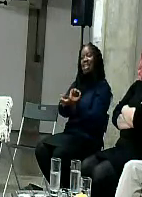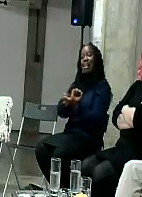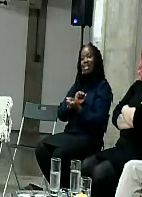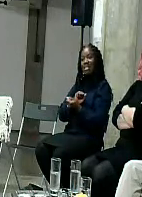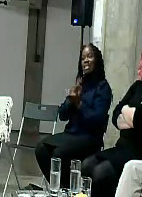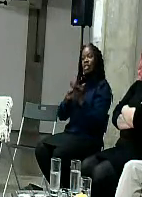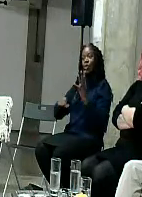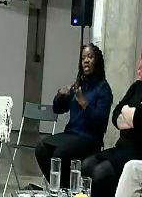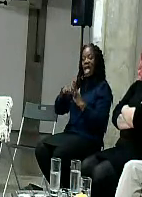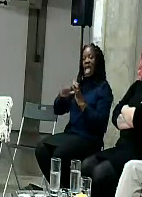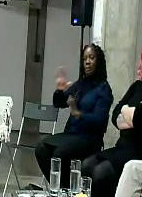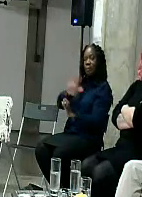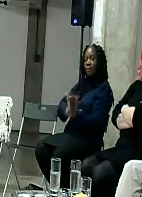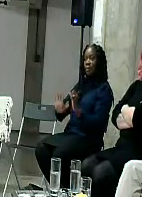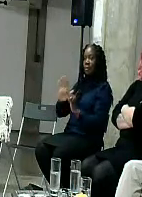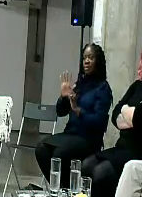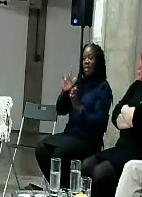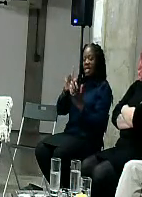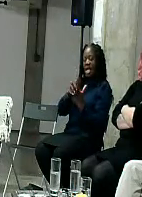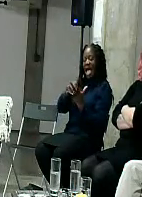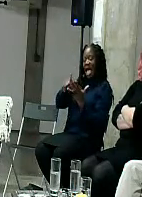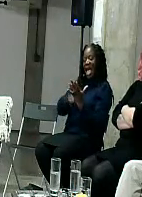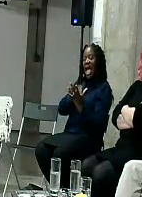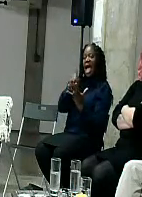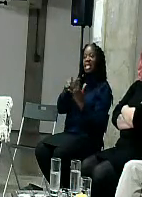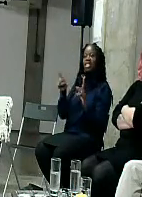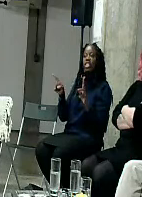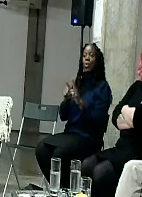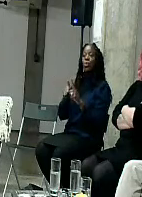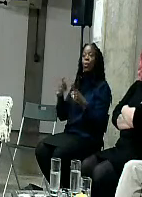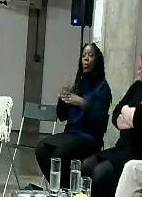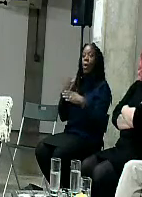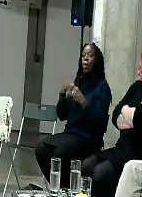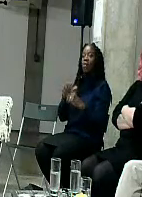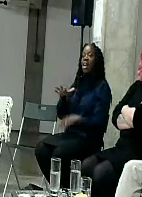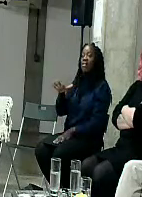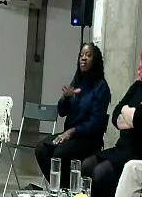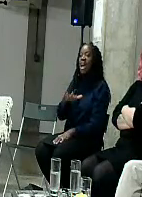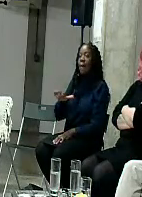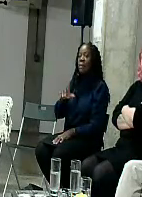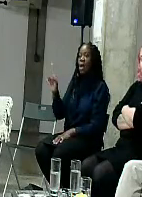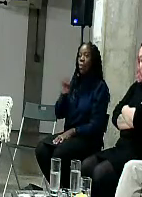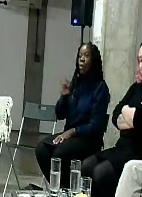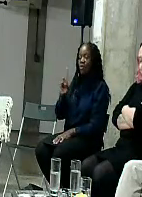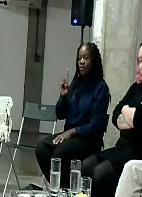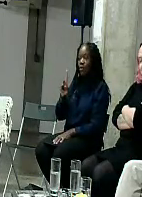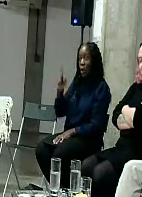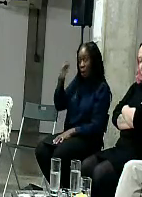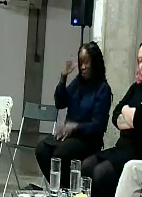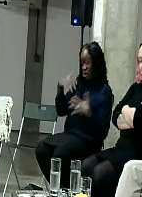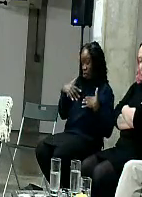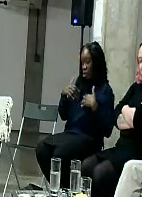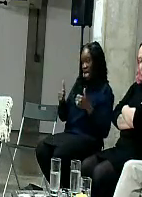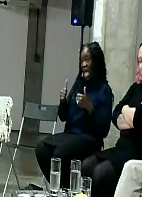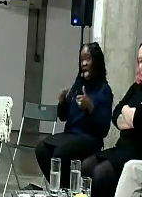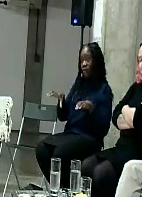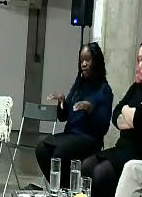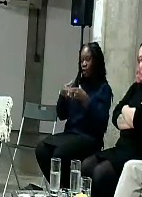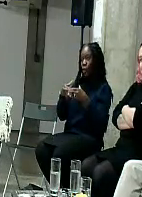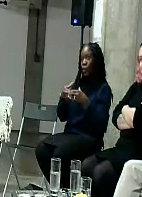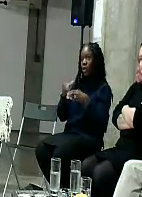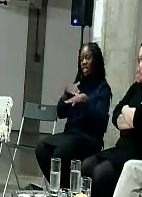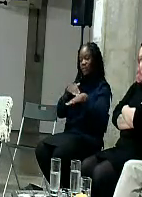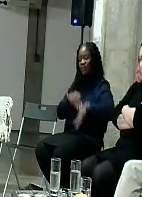across the UK. Aji also works alongside her family to embed the Mental Health Unit's Use of